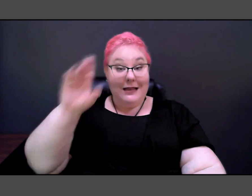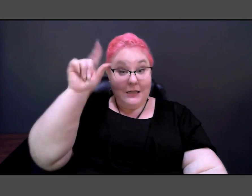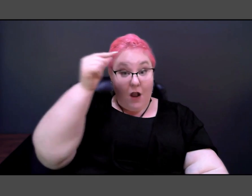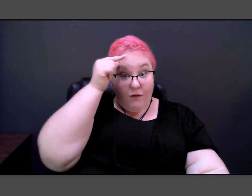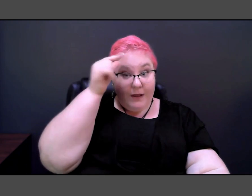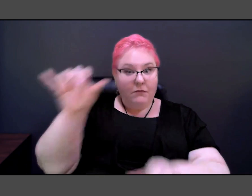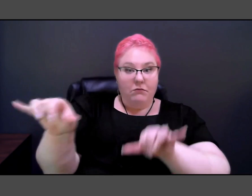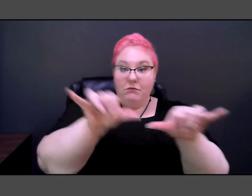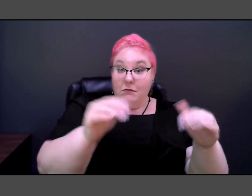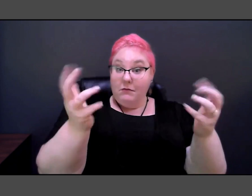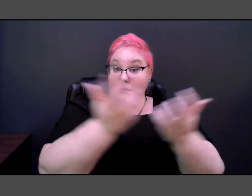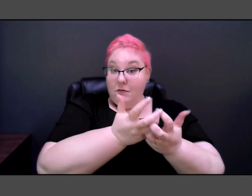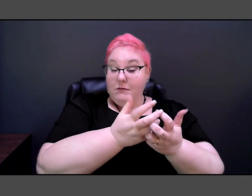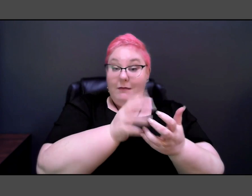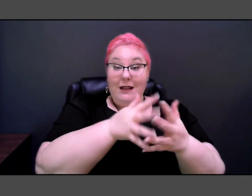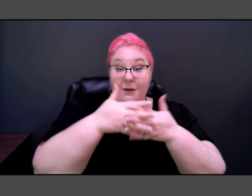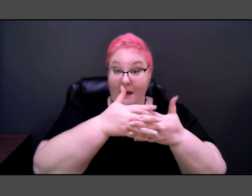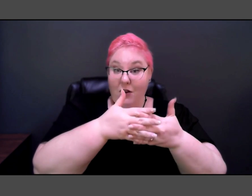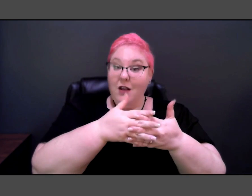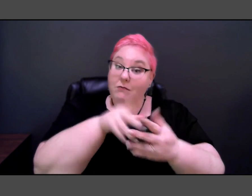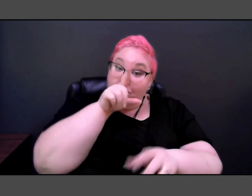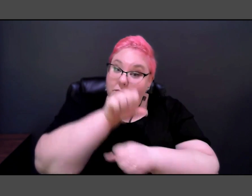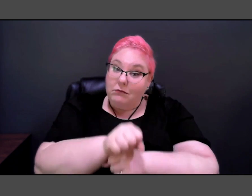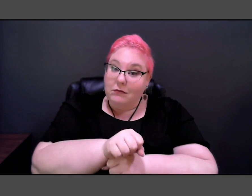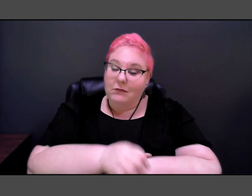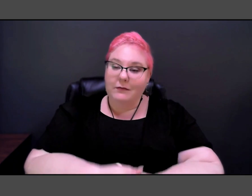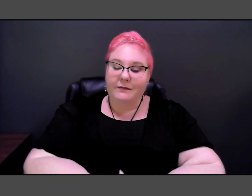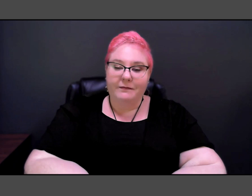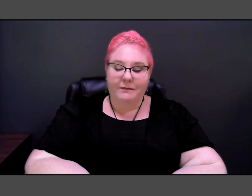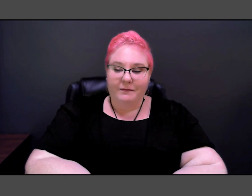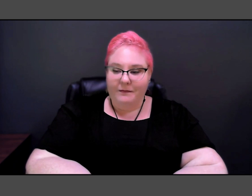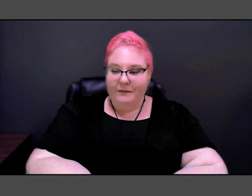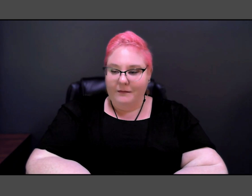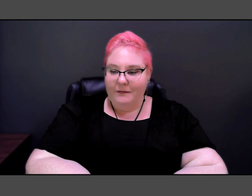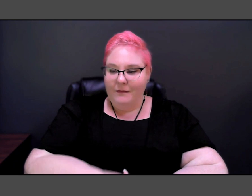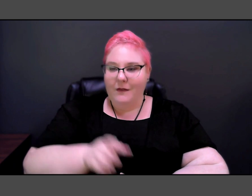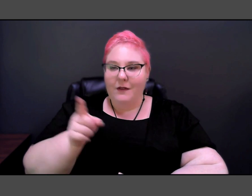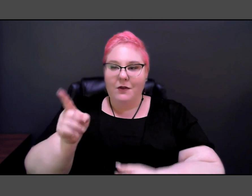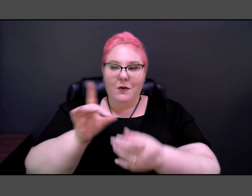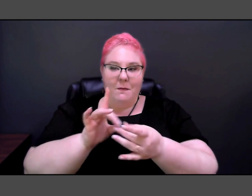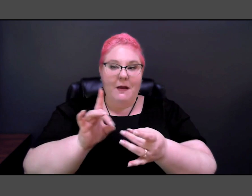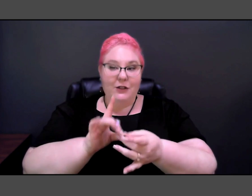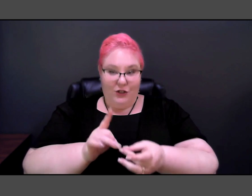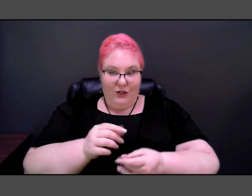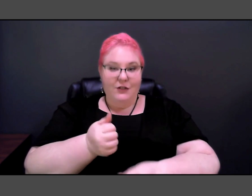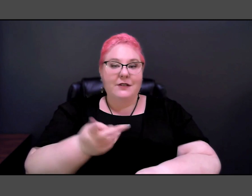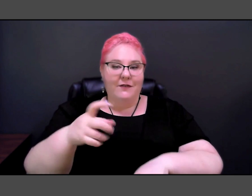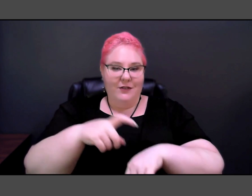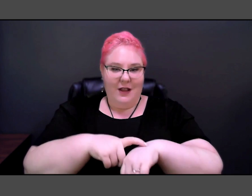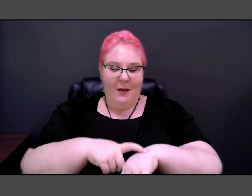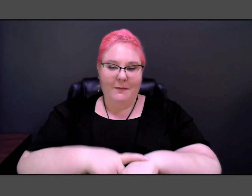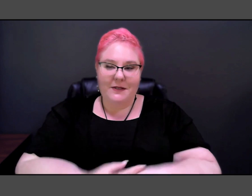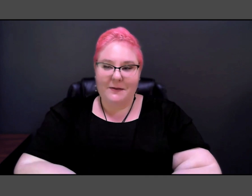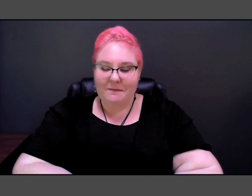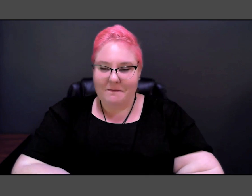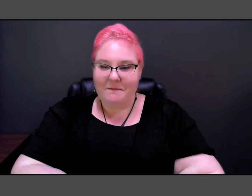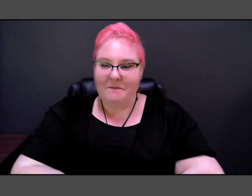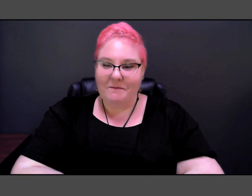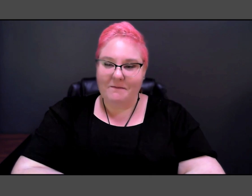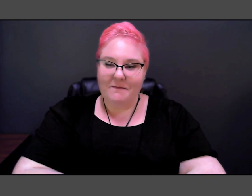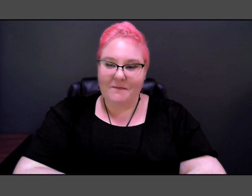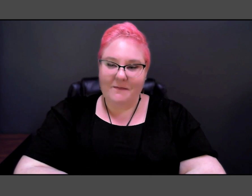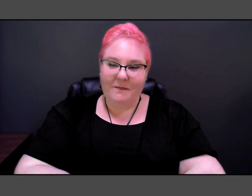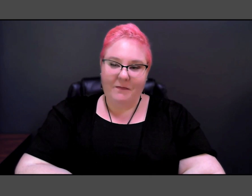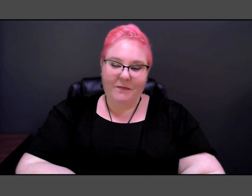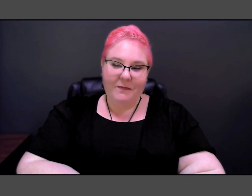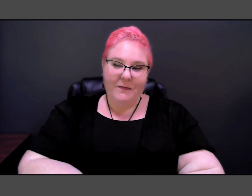Mm-hmm. You've mentioned several times, and I really want us to get in depth. Our two institutions